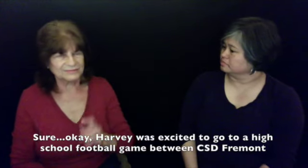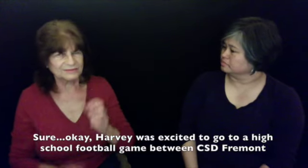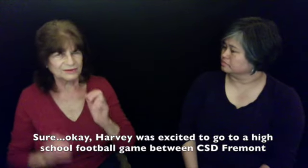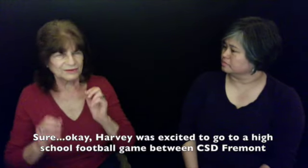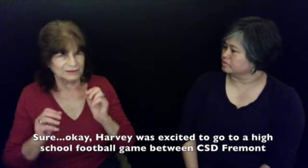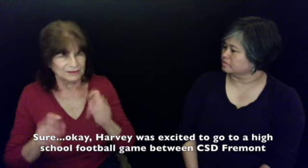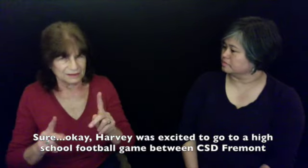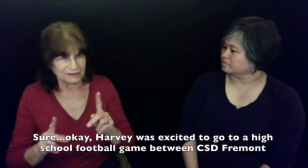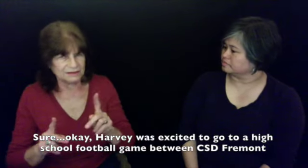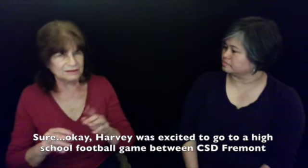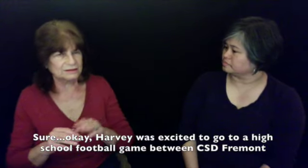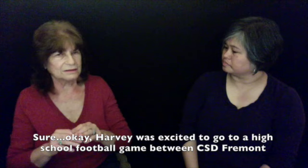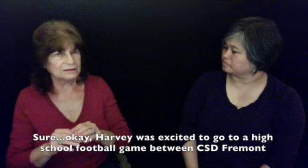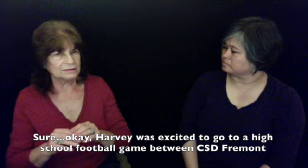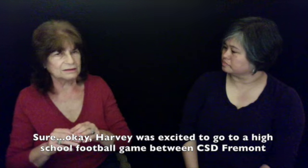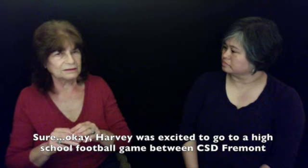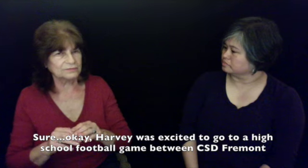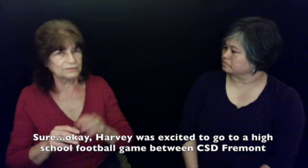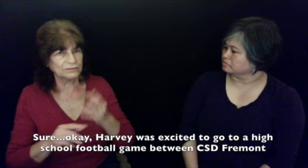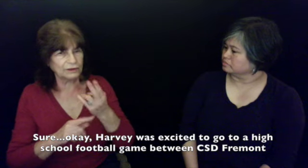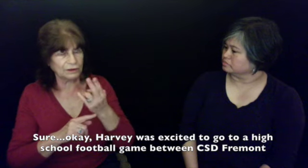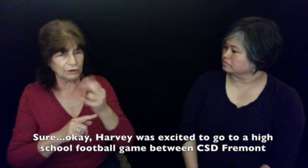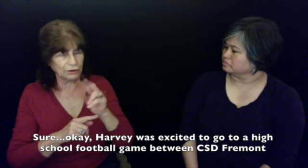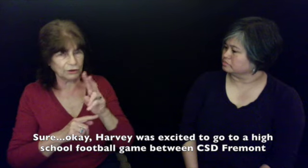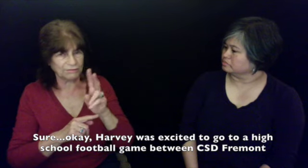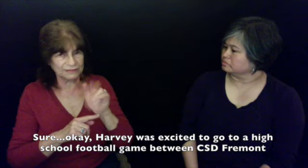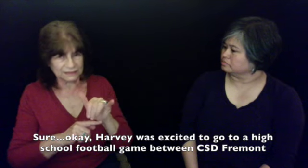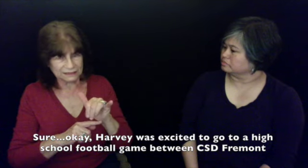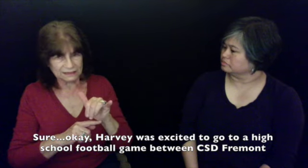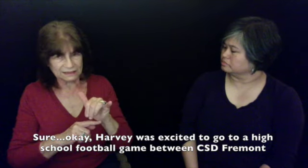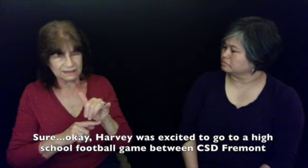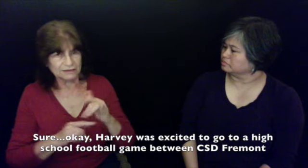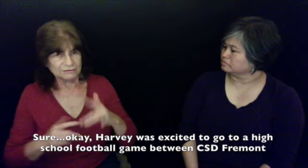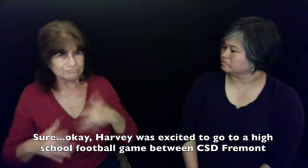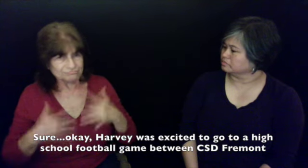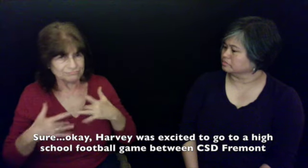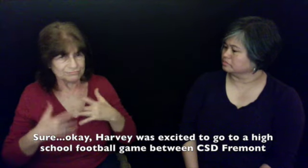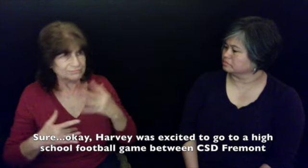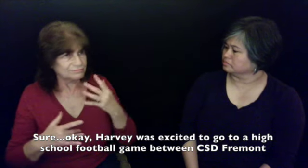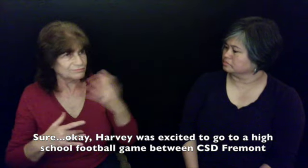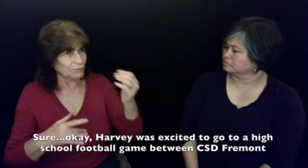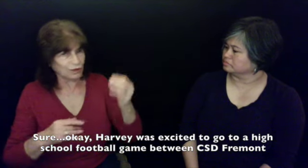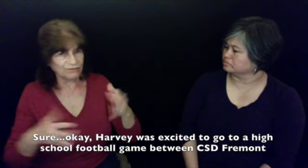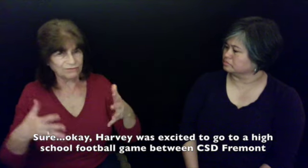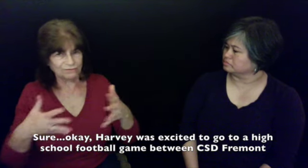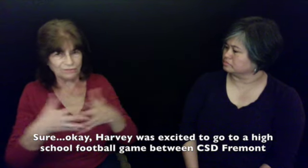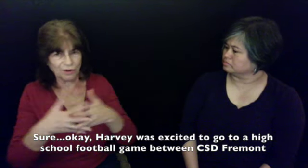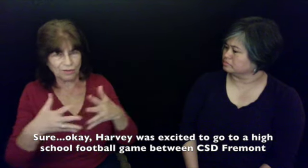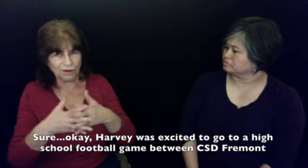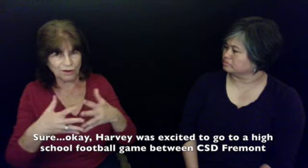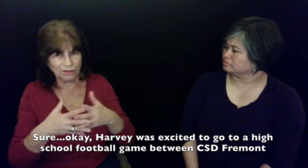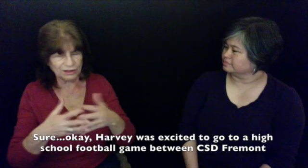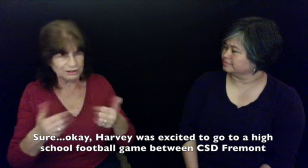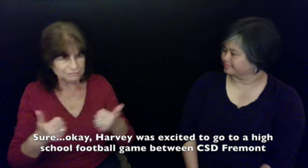Sure. Okay. Harvey was excited to go to a high school football game between CSD Fremont